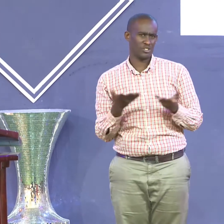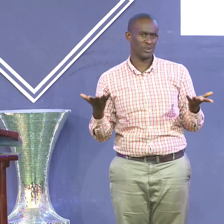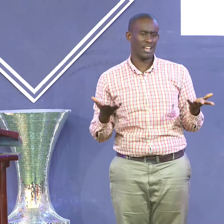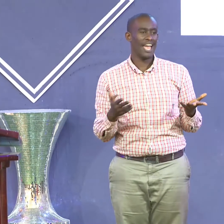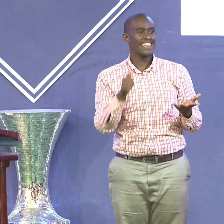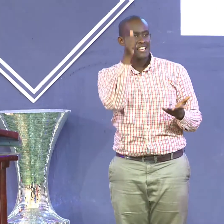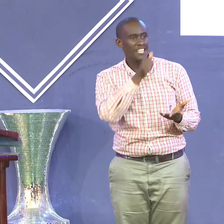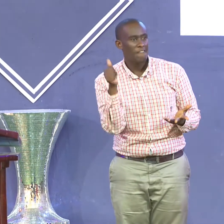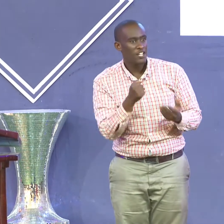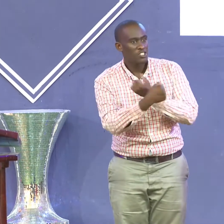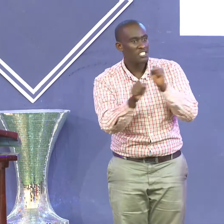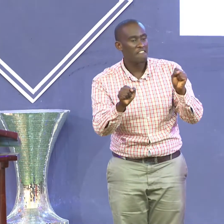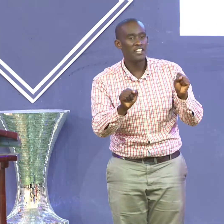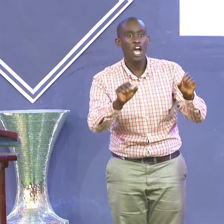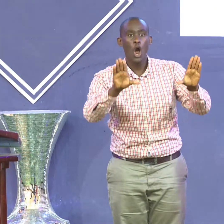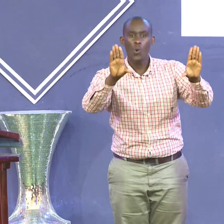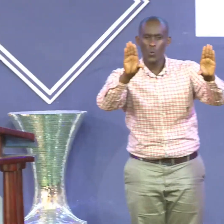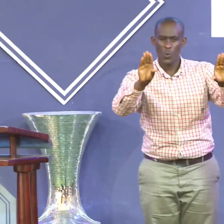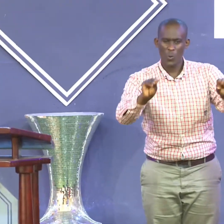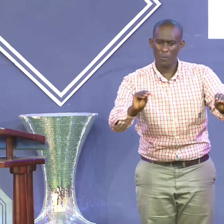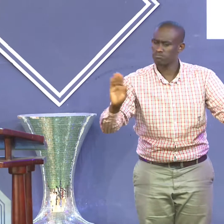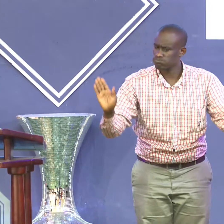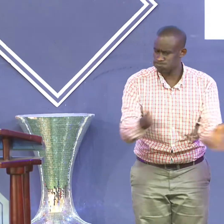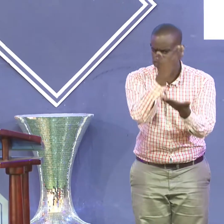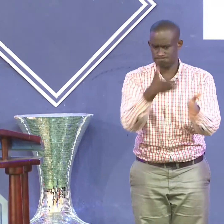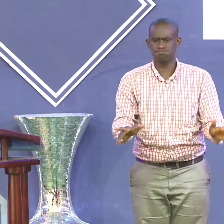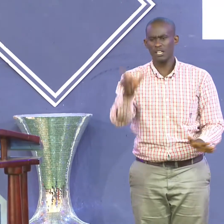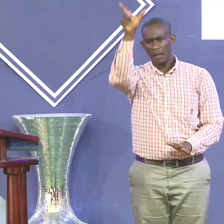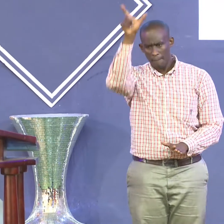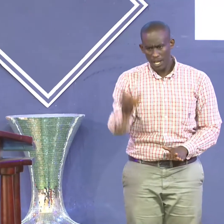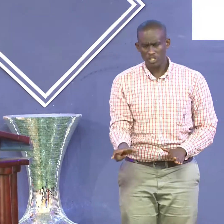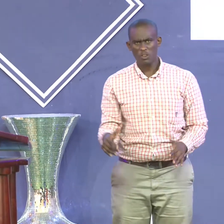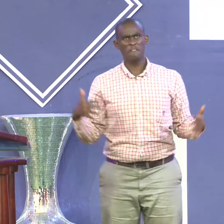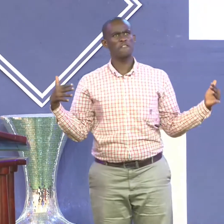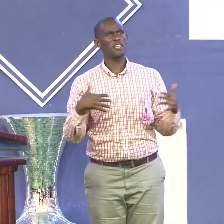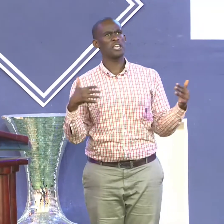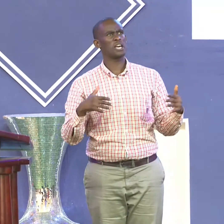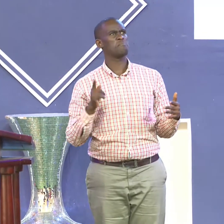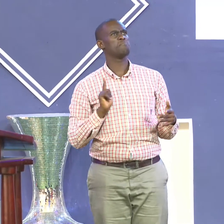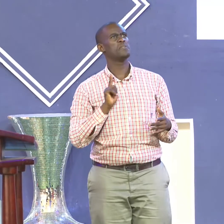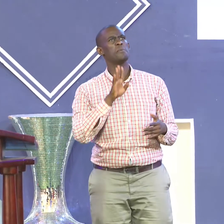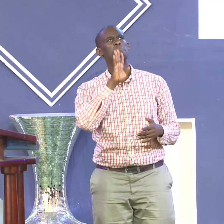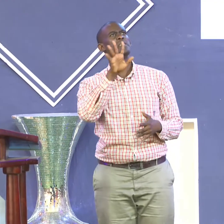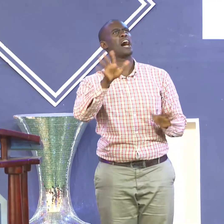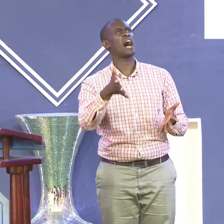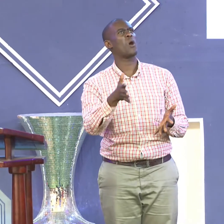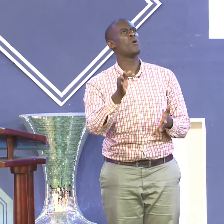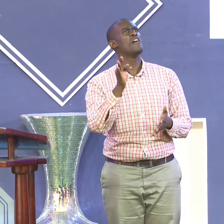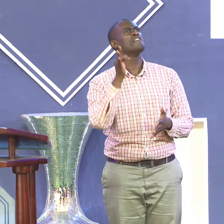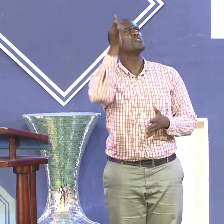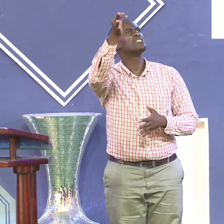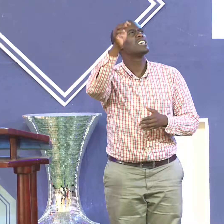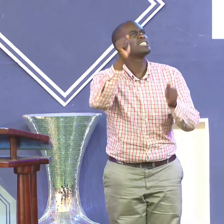And then the mystery of salvation perishes. He feared how he will overcome in